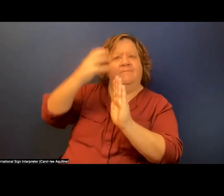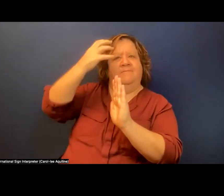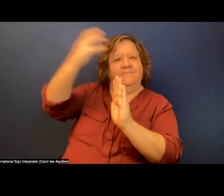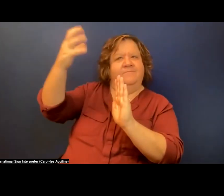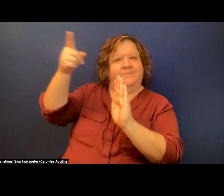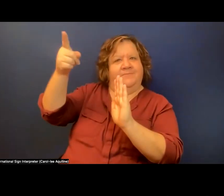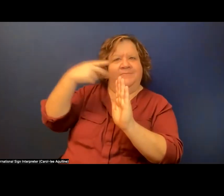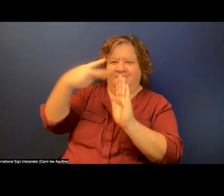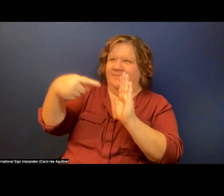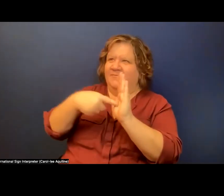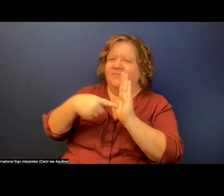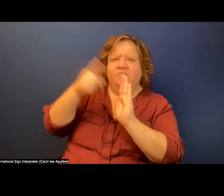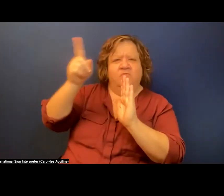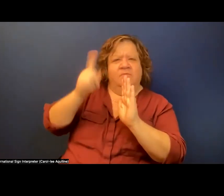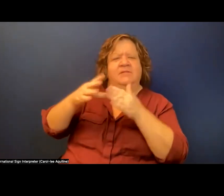the African